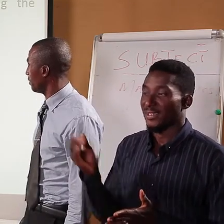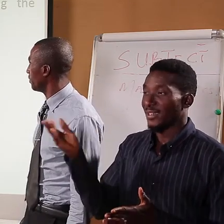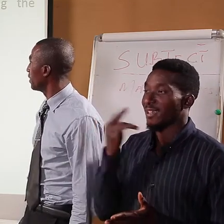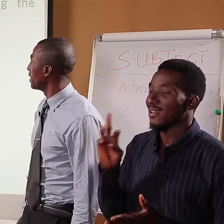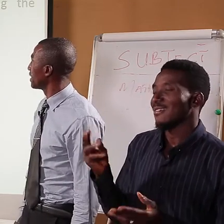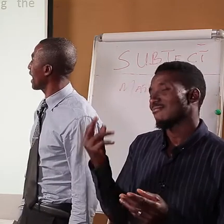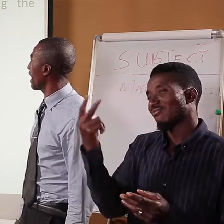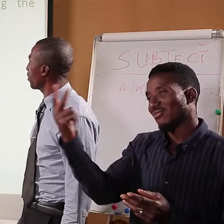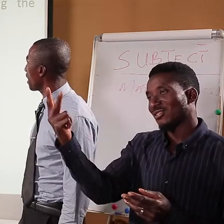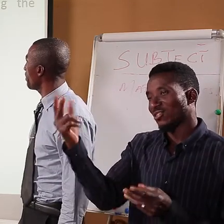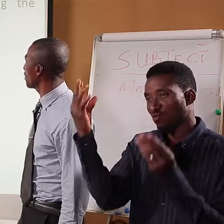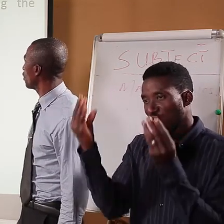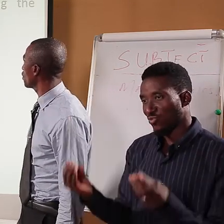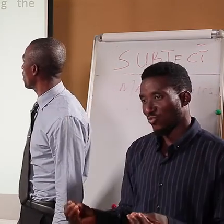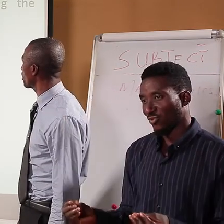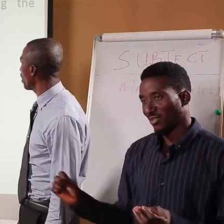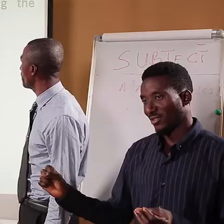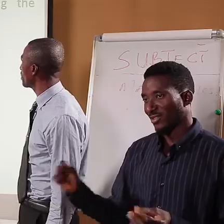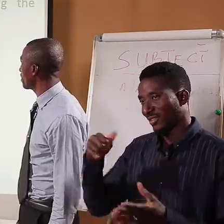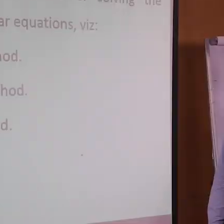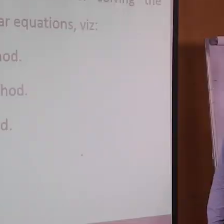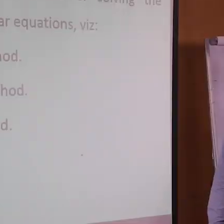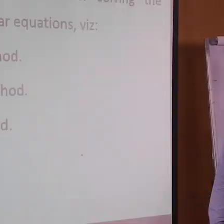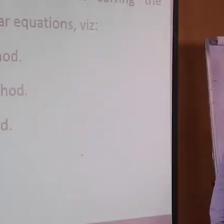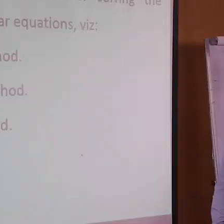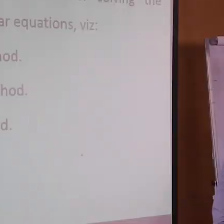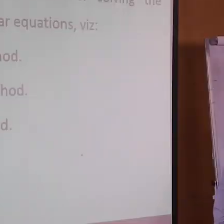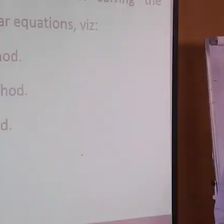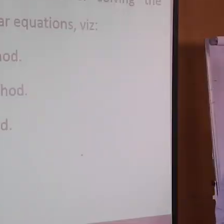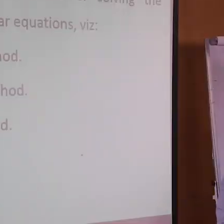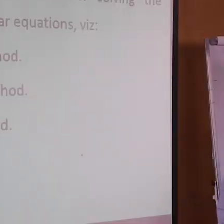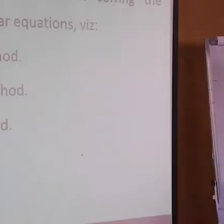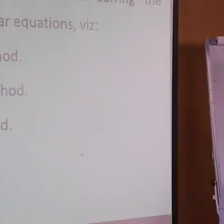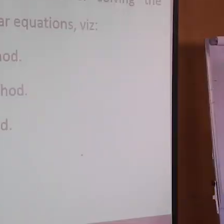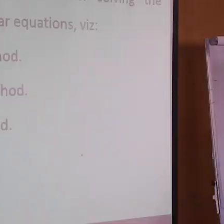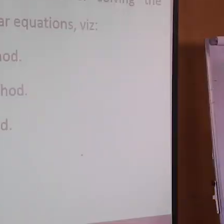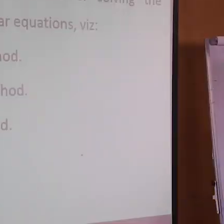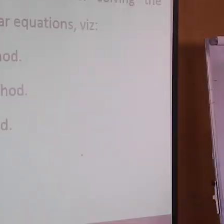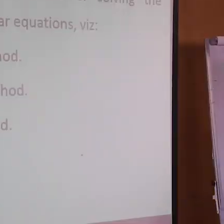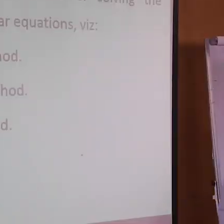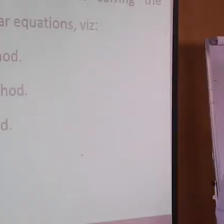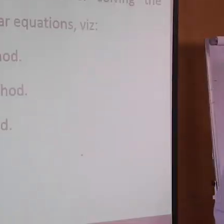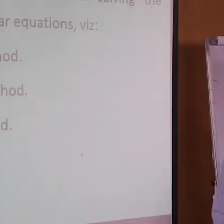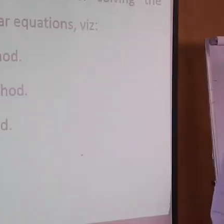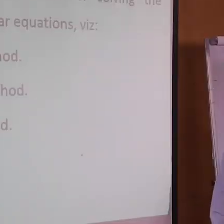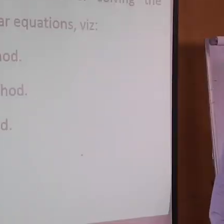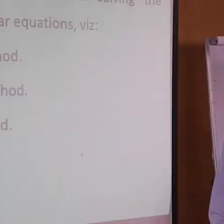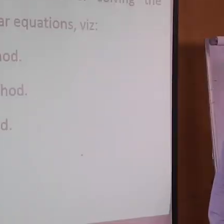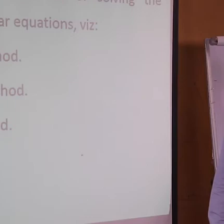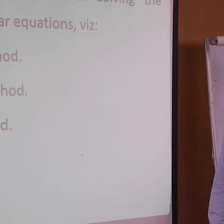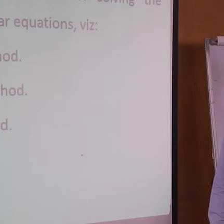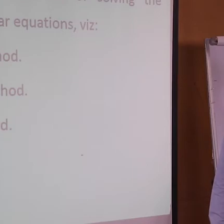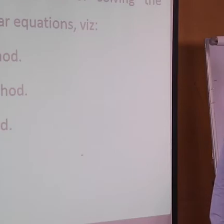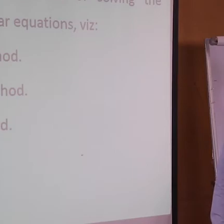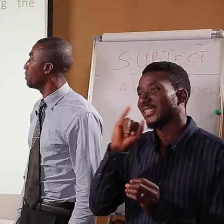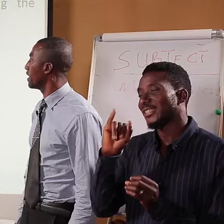again. There are three methods of solving simultaneous linear equations. This, number